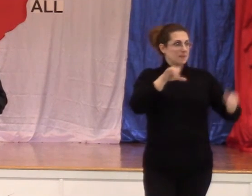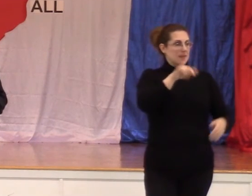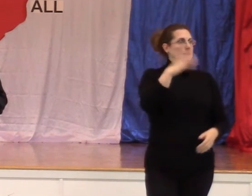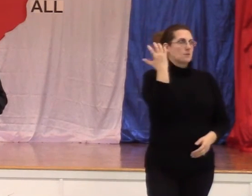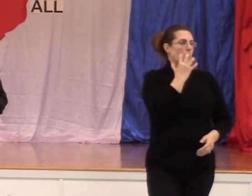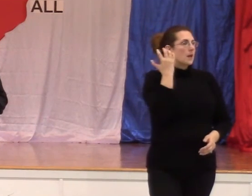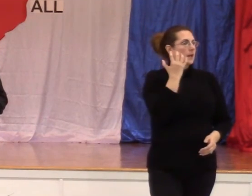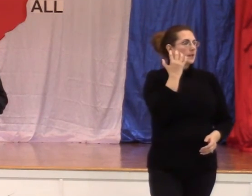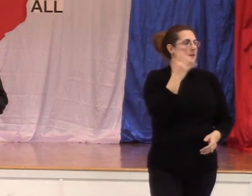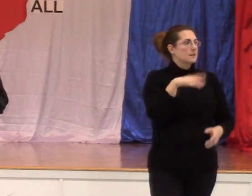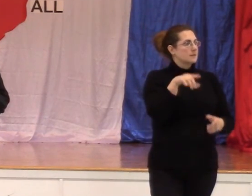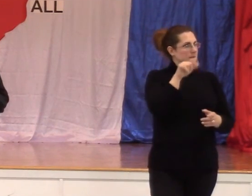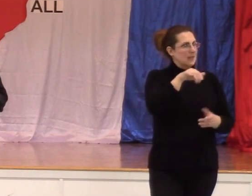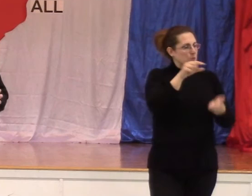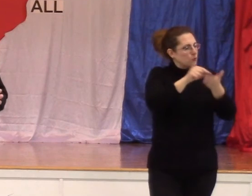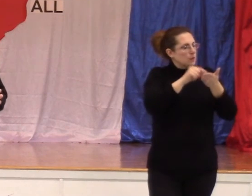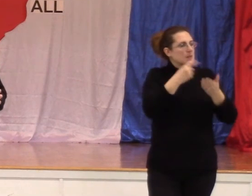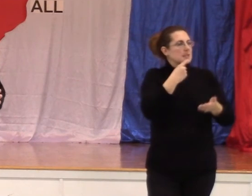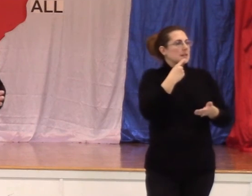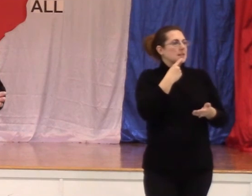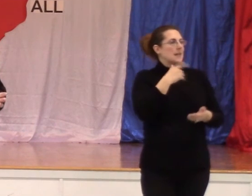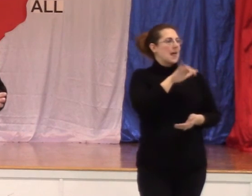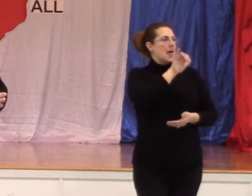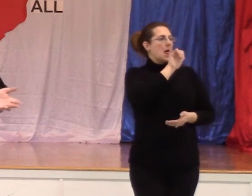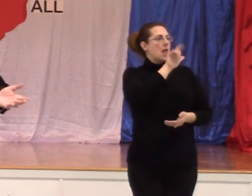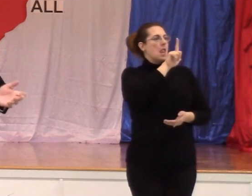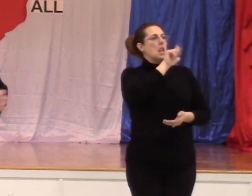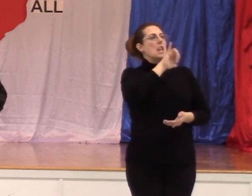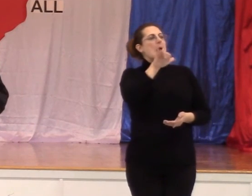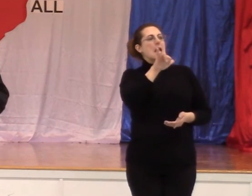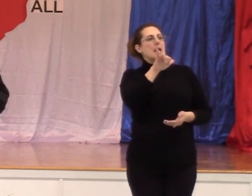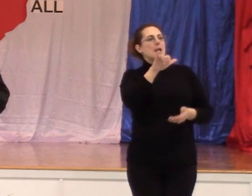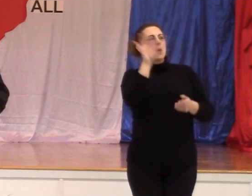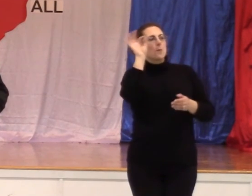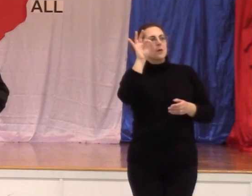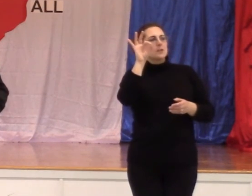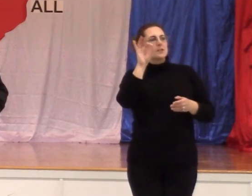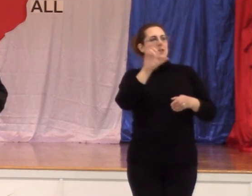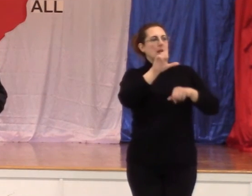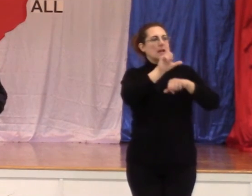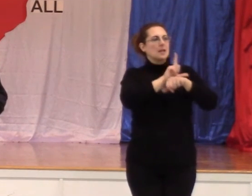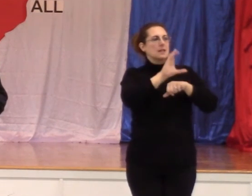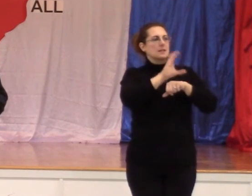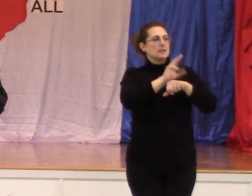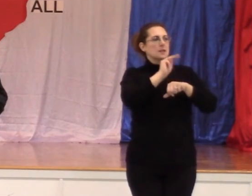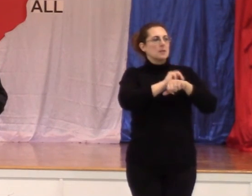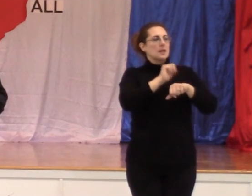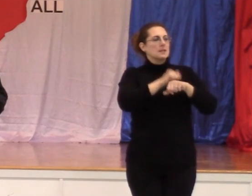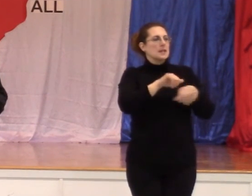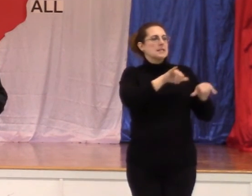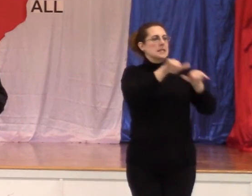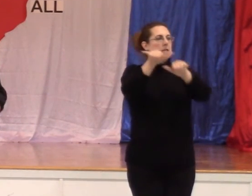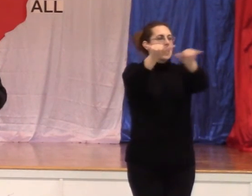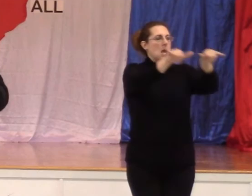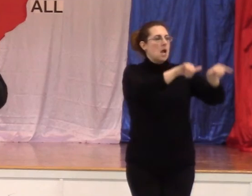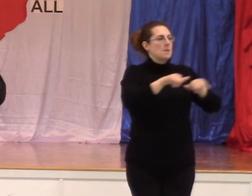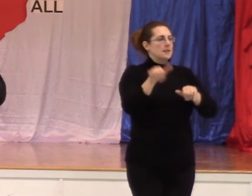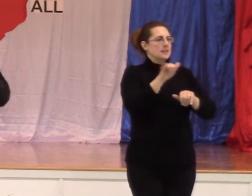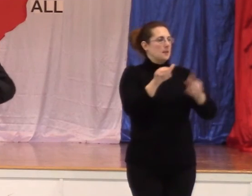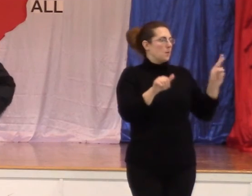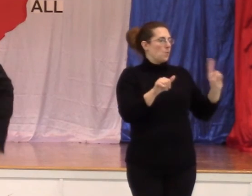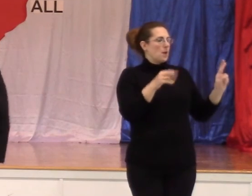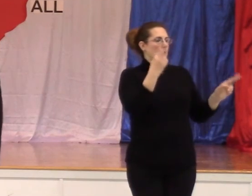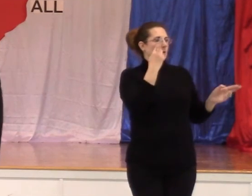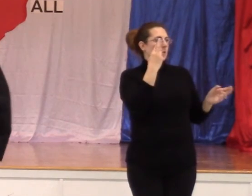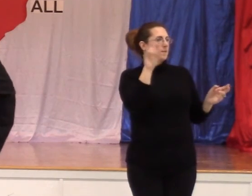That's what Scripture says. Lay preaching, obviously, in Missouri Synod, very commonplace, as it was in the Radical